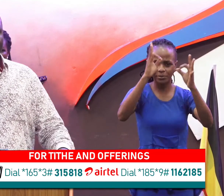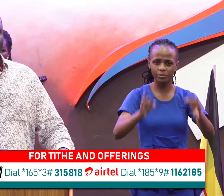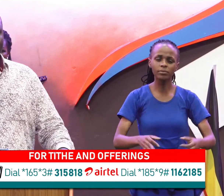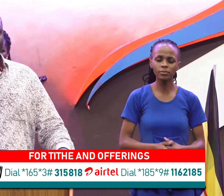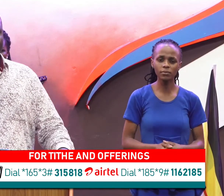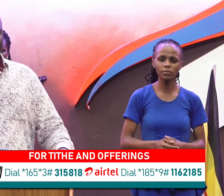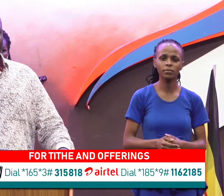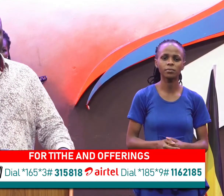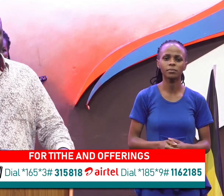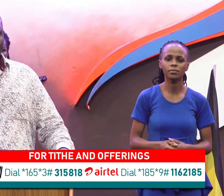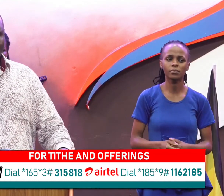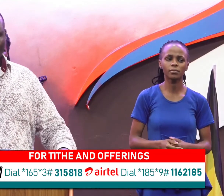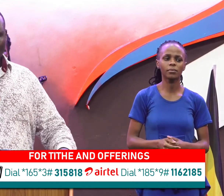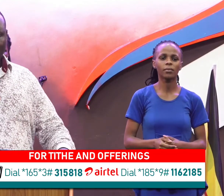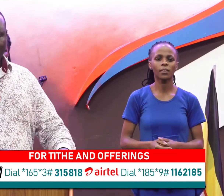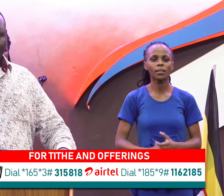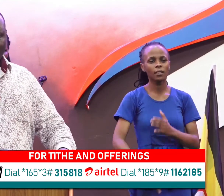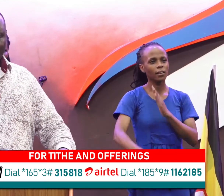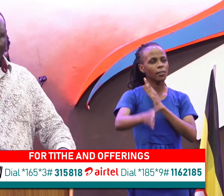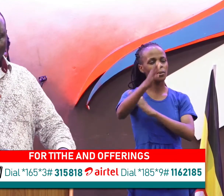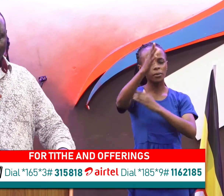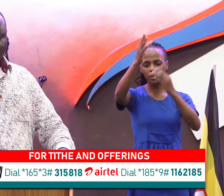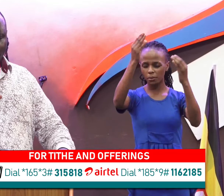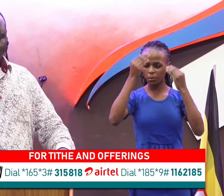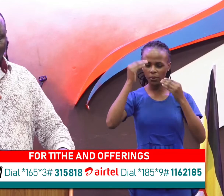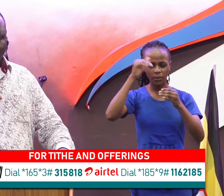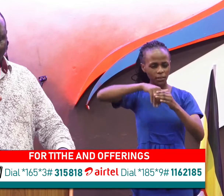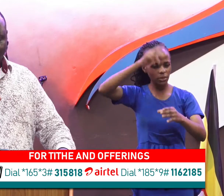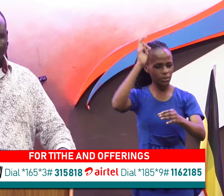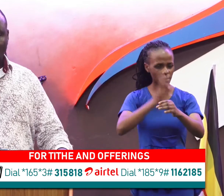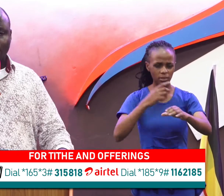and children, you will not lack it. May the Lord provide you in hard situations. In